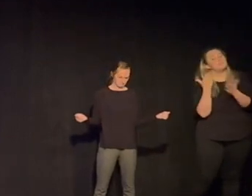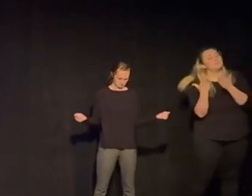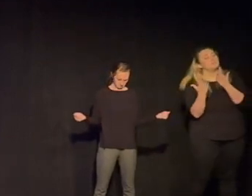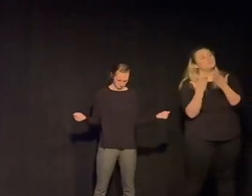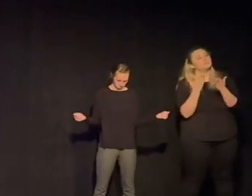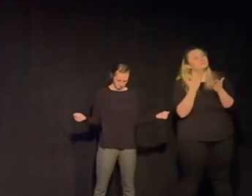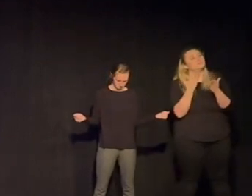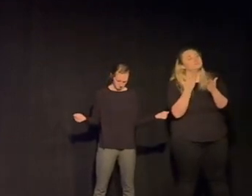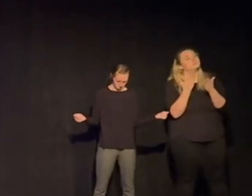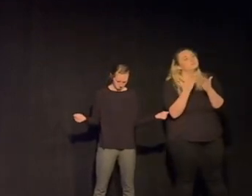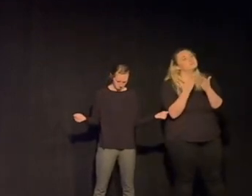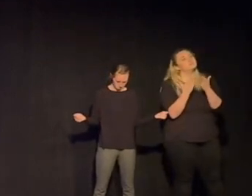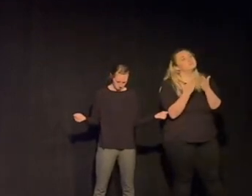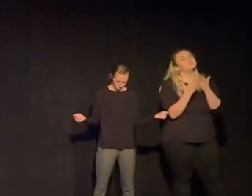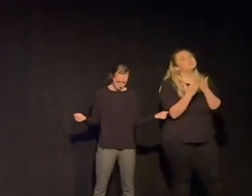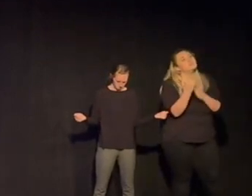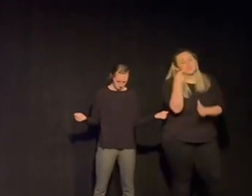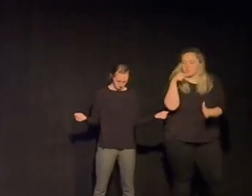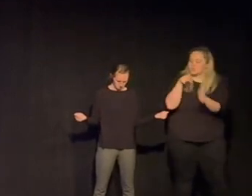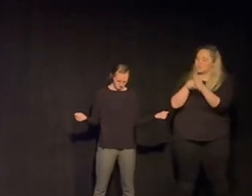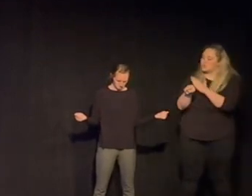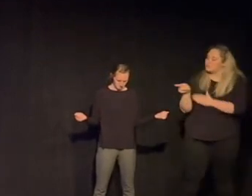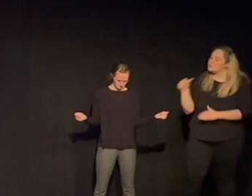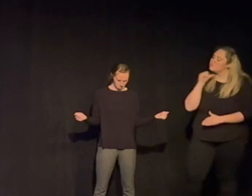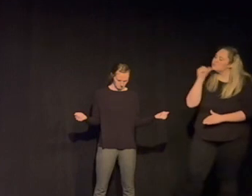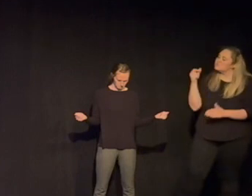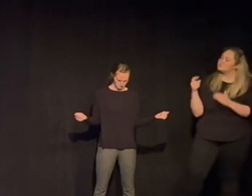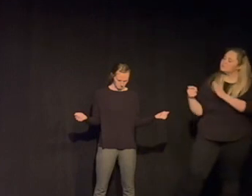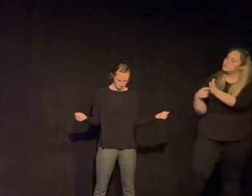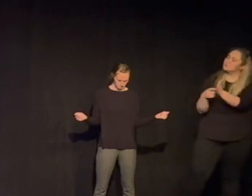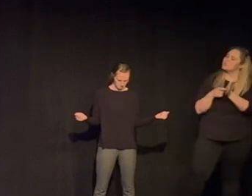Perhaps I don't have to kill you.